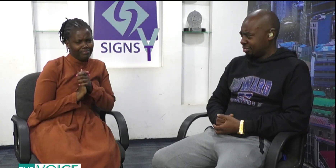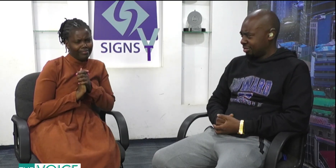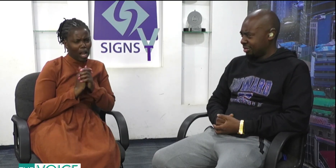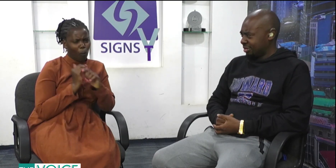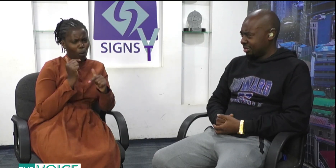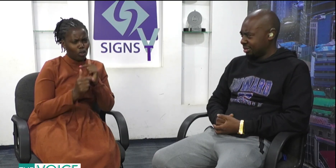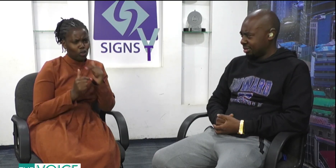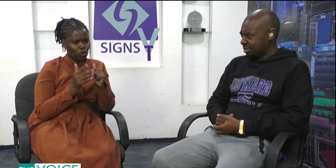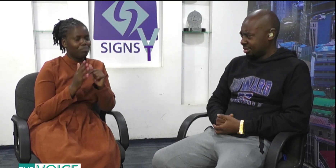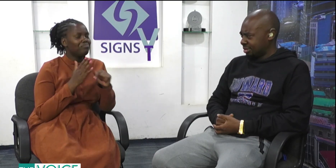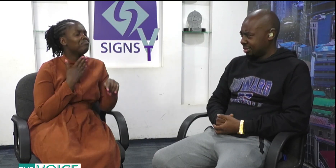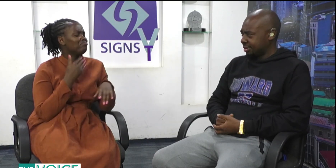there,